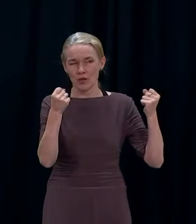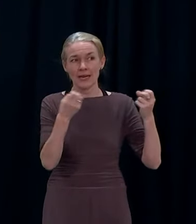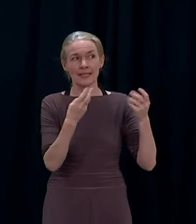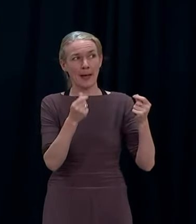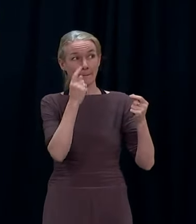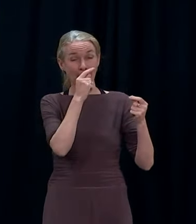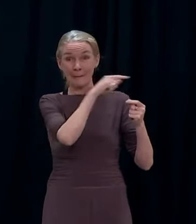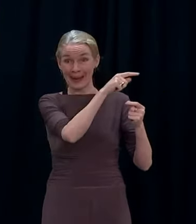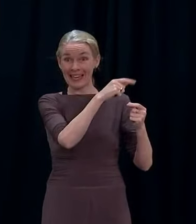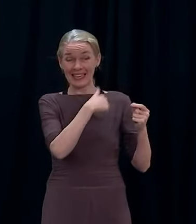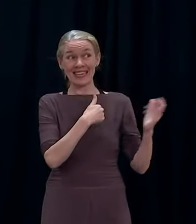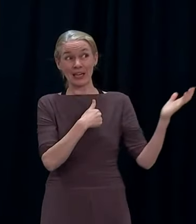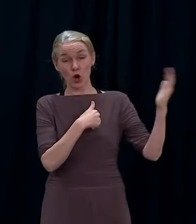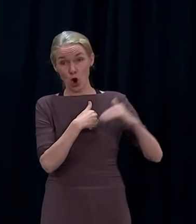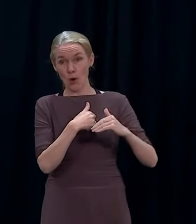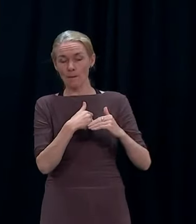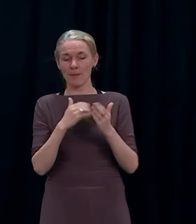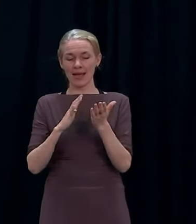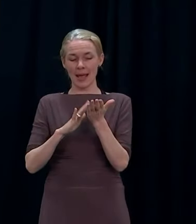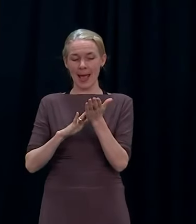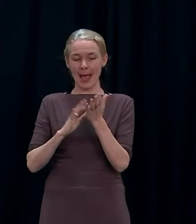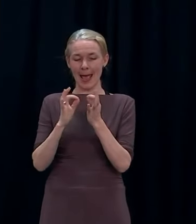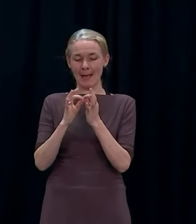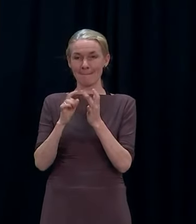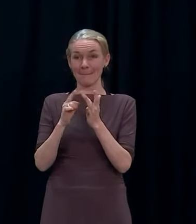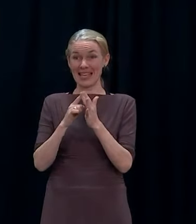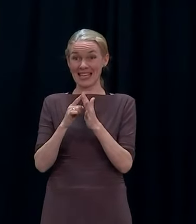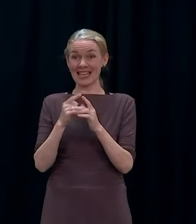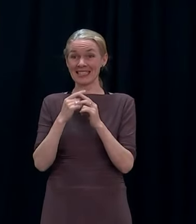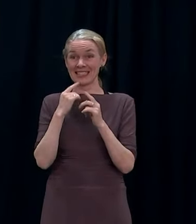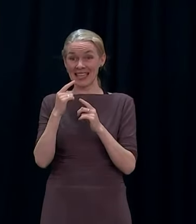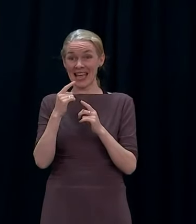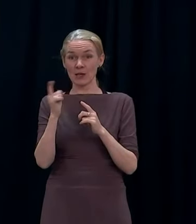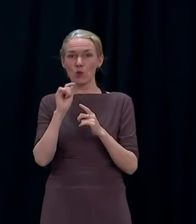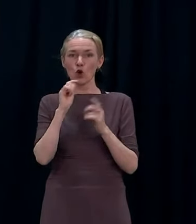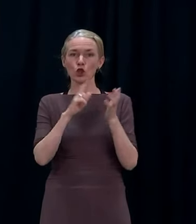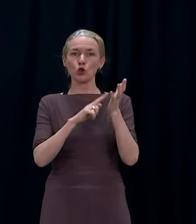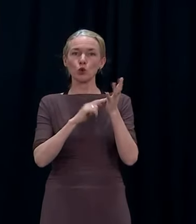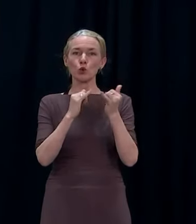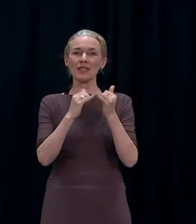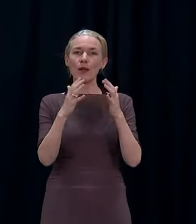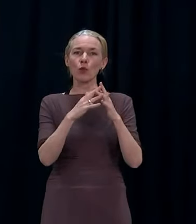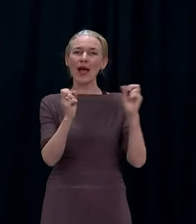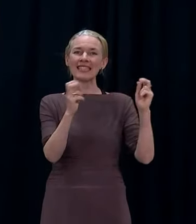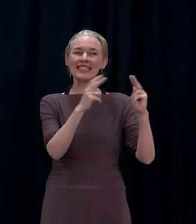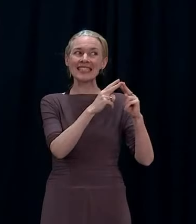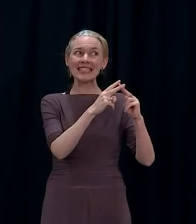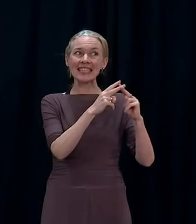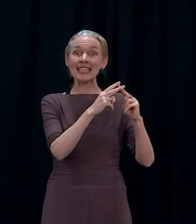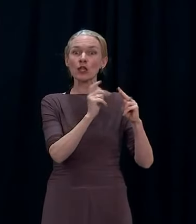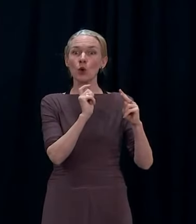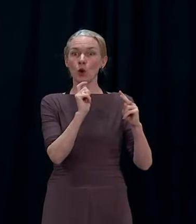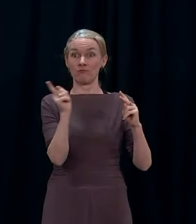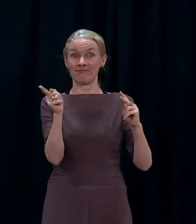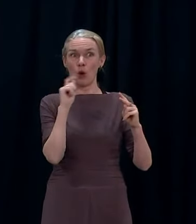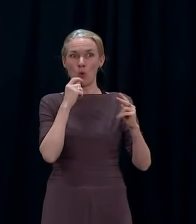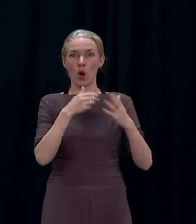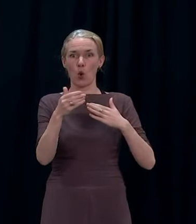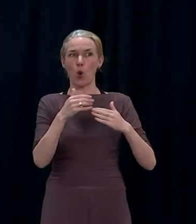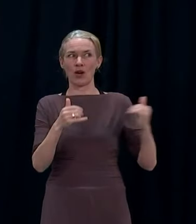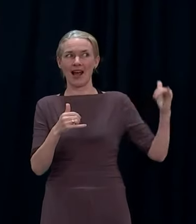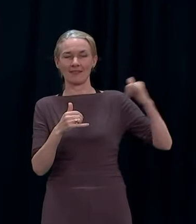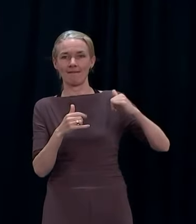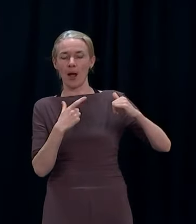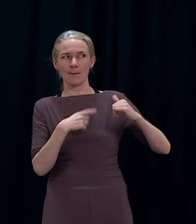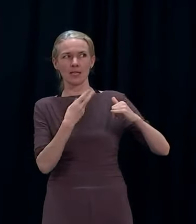return. MB have indicated there will be a red flight out of New South Wales coming into New Zealand because there are people who we still have not managed to